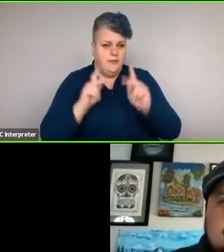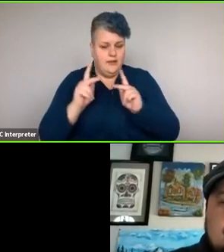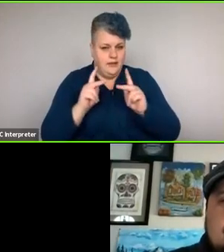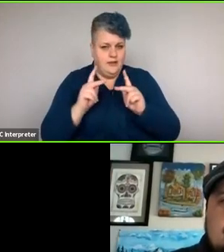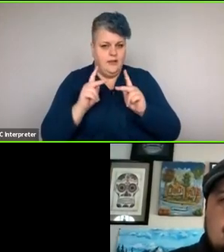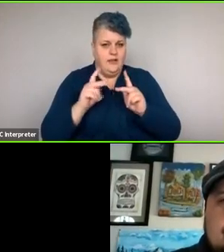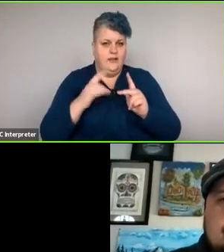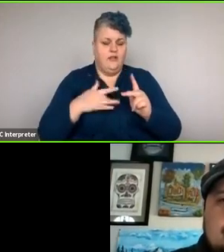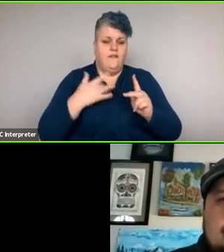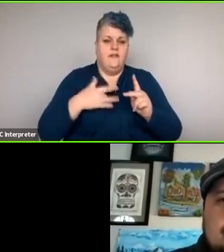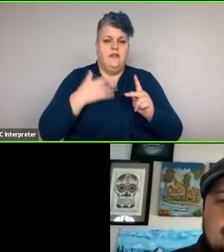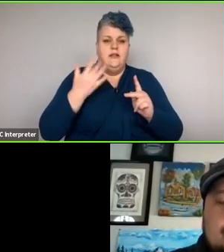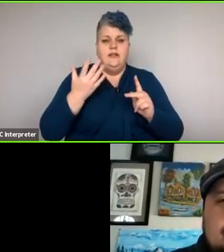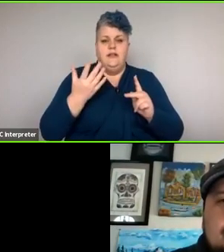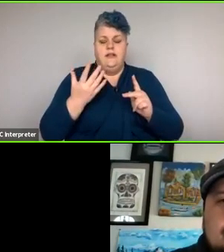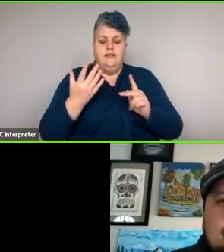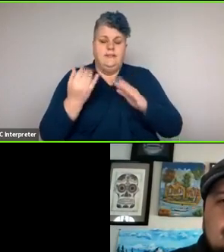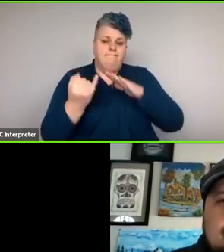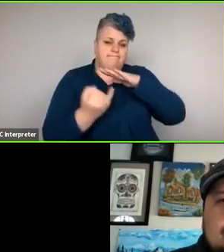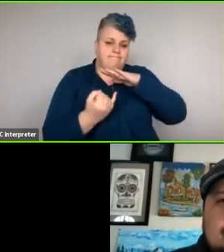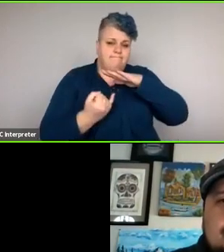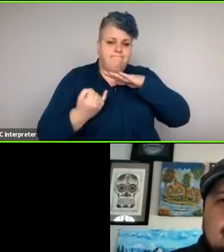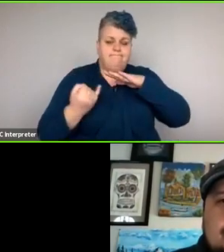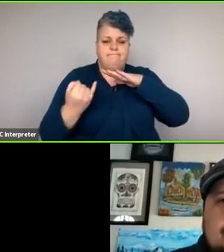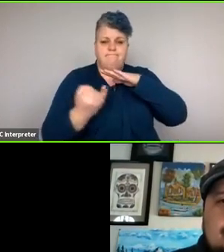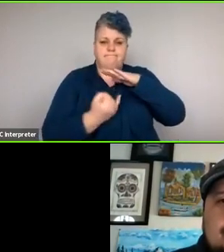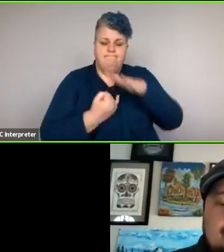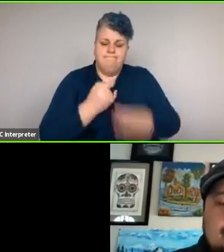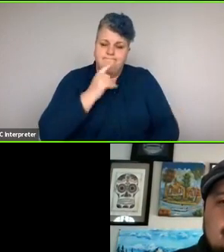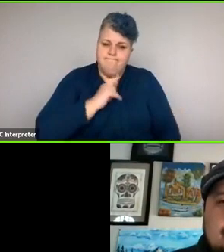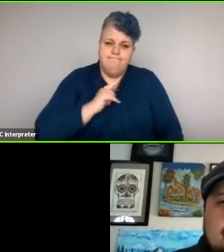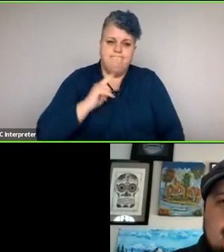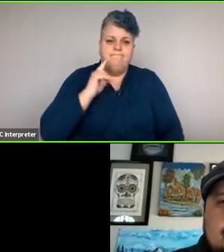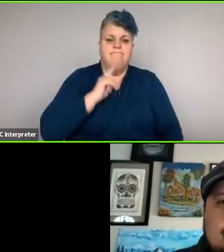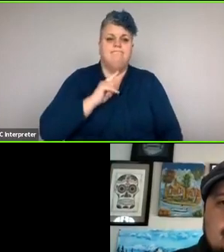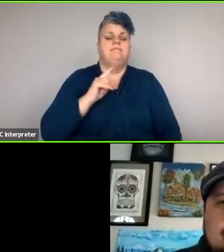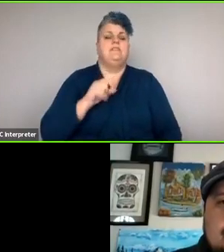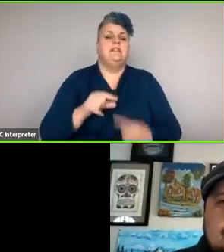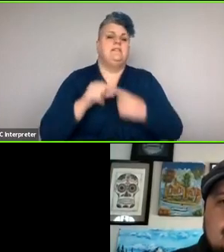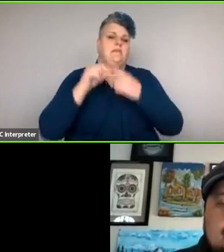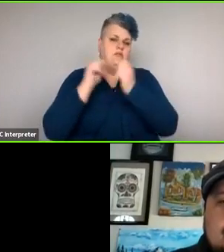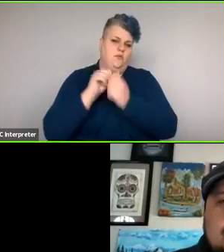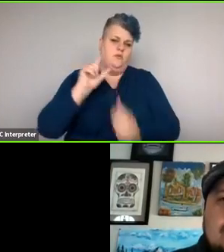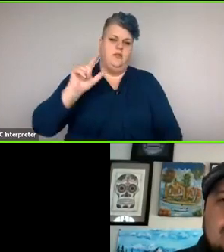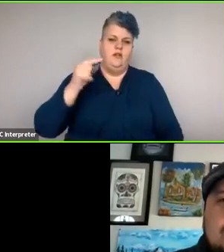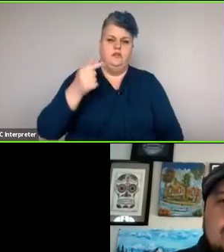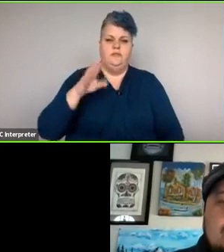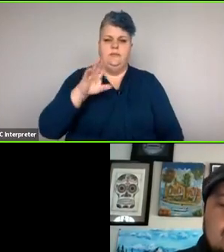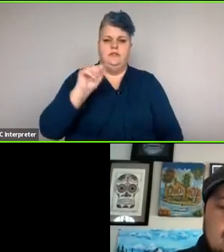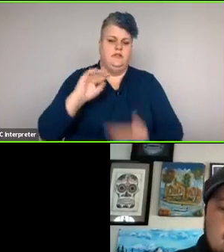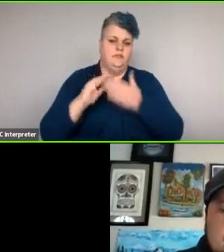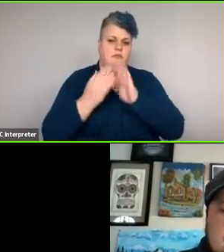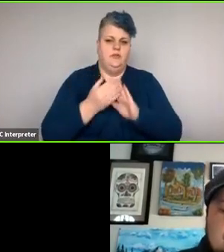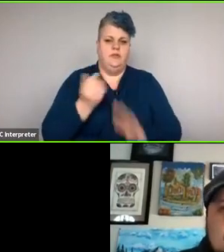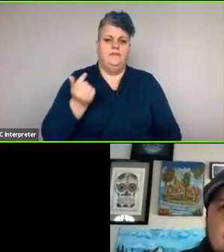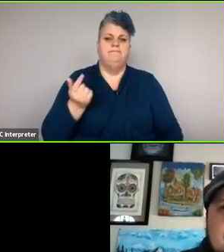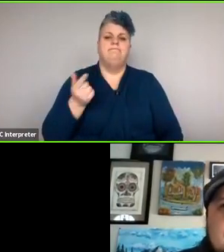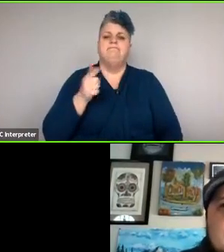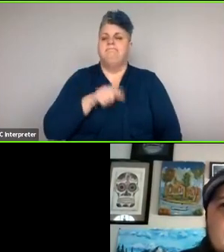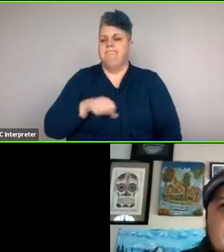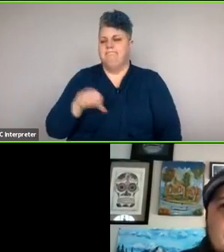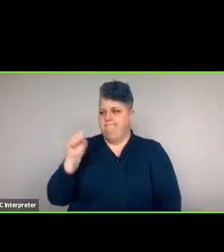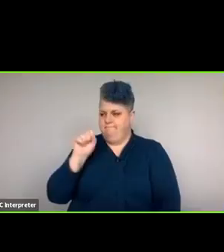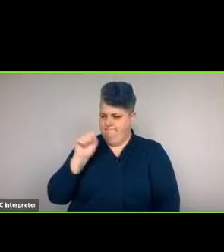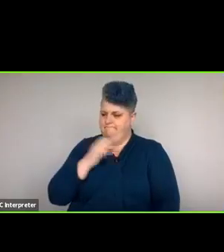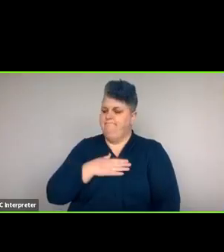are feeling this isolation, and especially in the LGBTQ community? So one